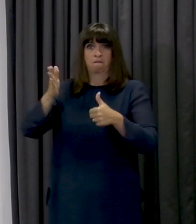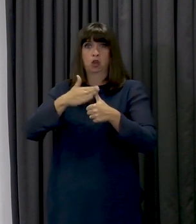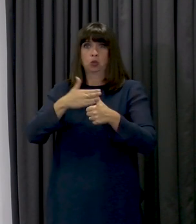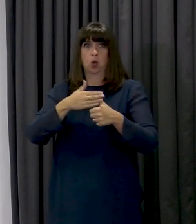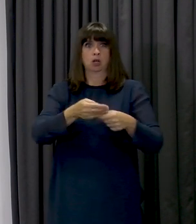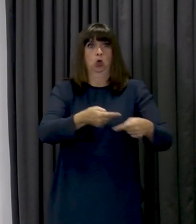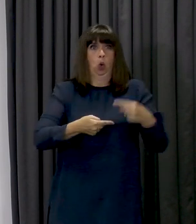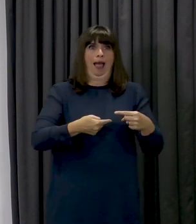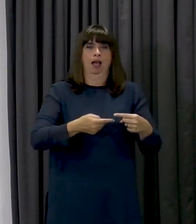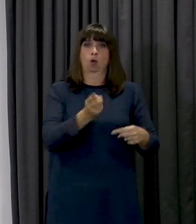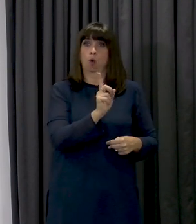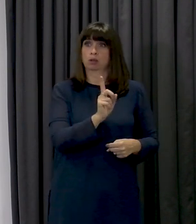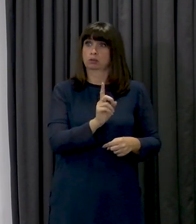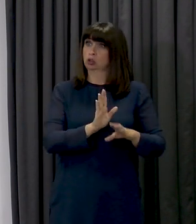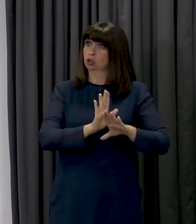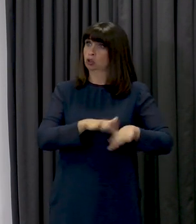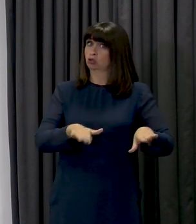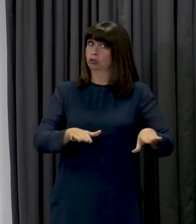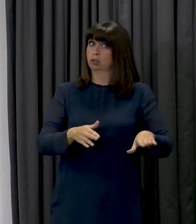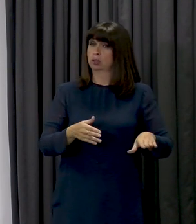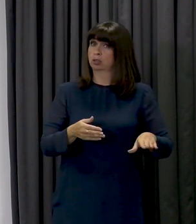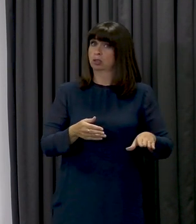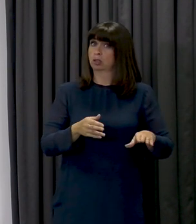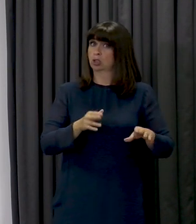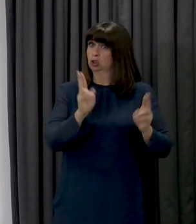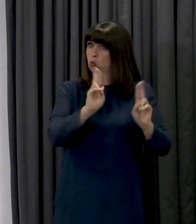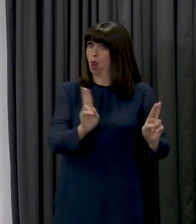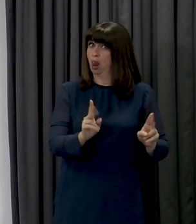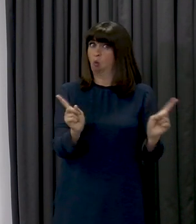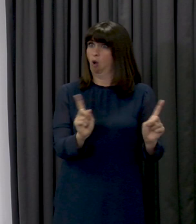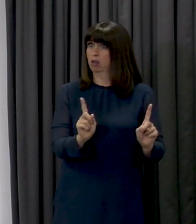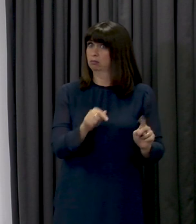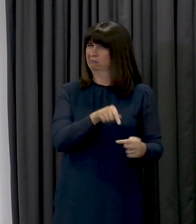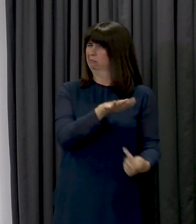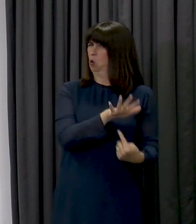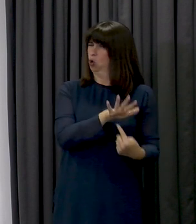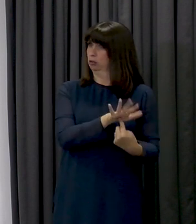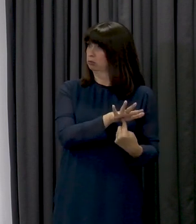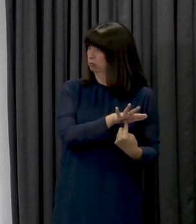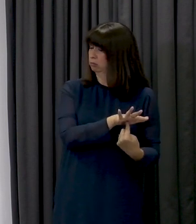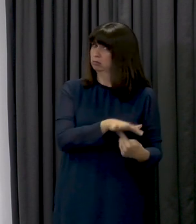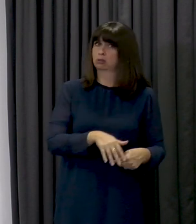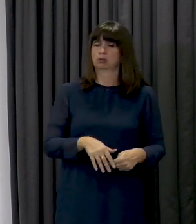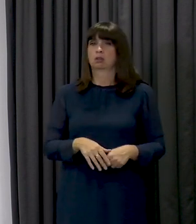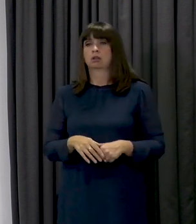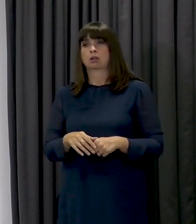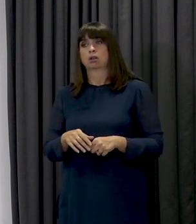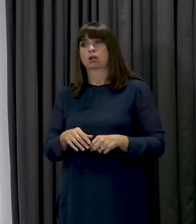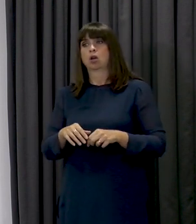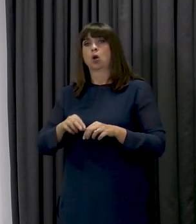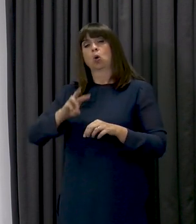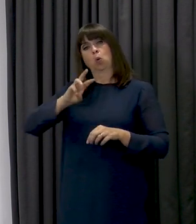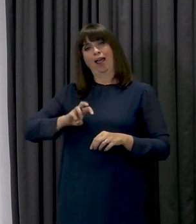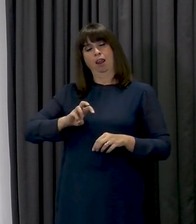you ensure parents that you will prioritise children returning to school? And if I may, Wales and England are drawing from broadly the